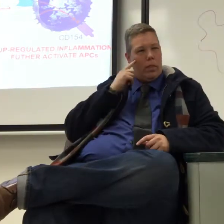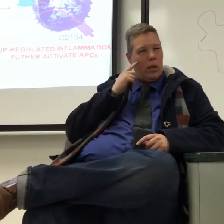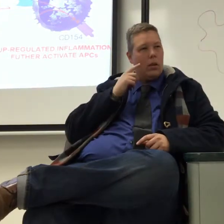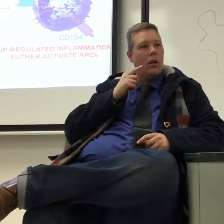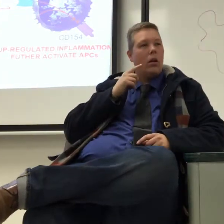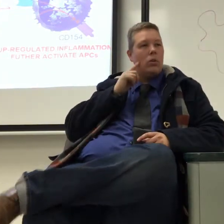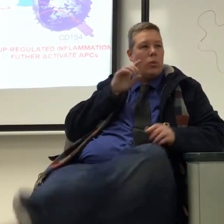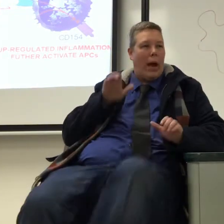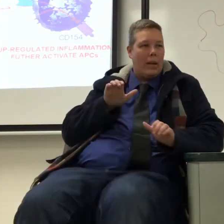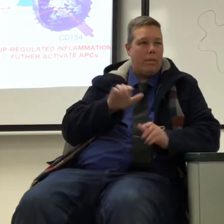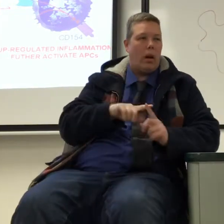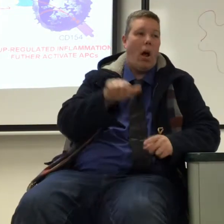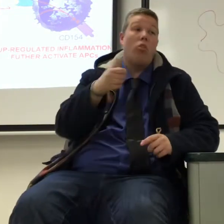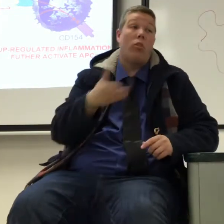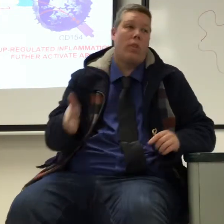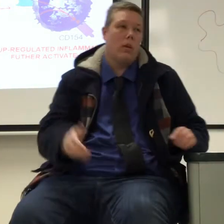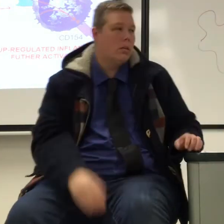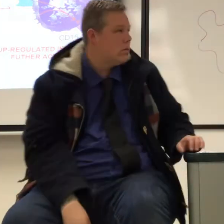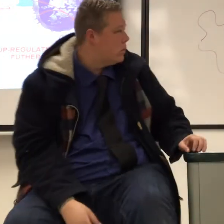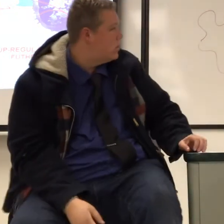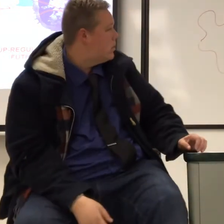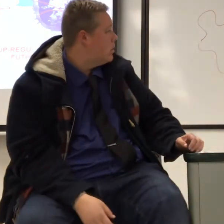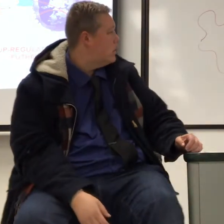So it'll display